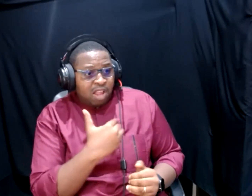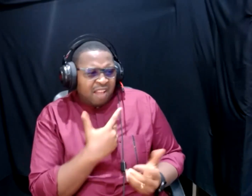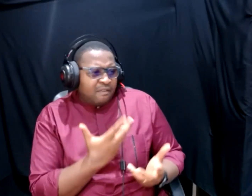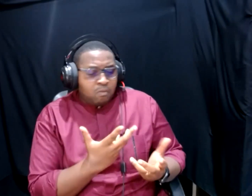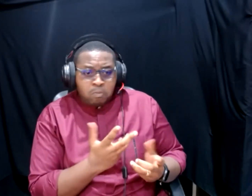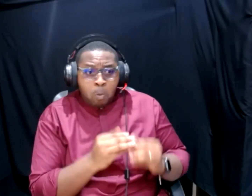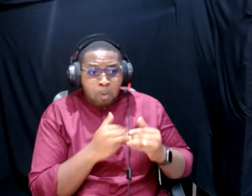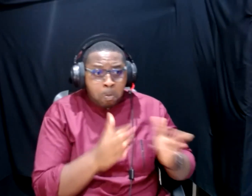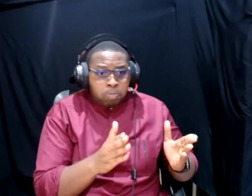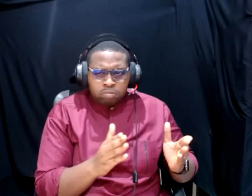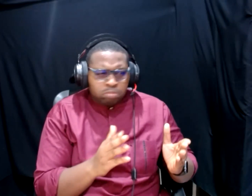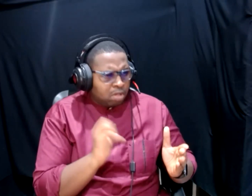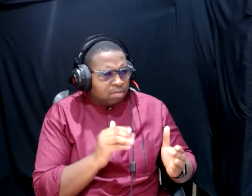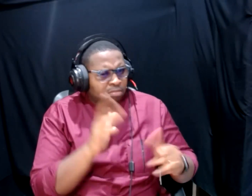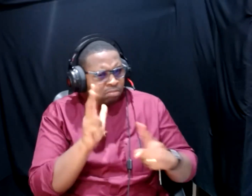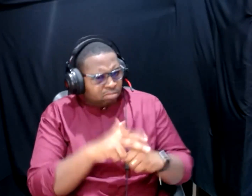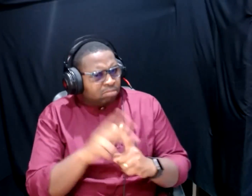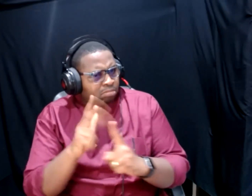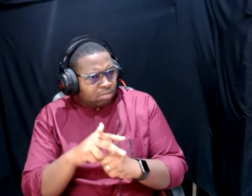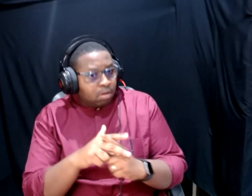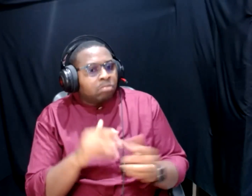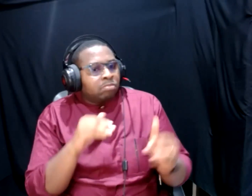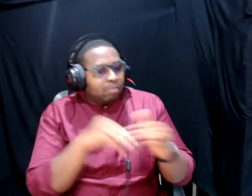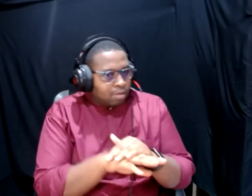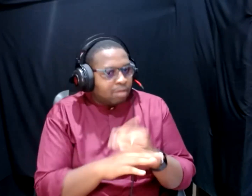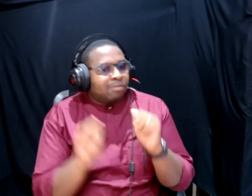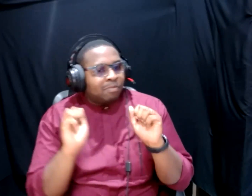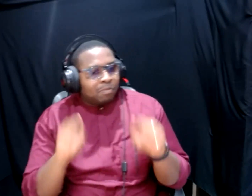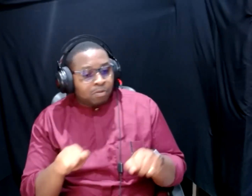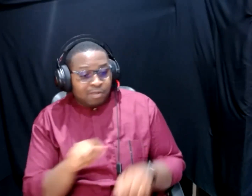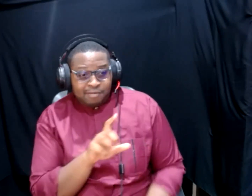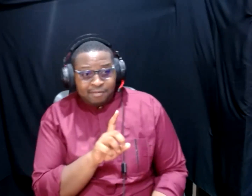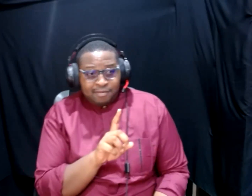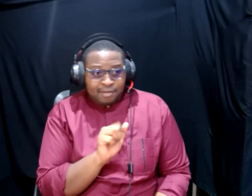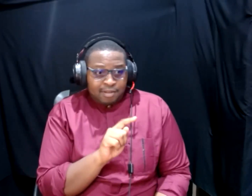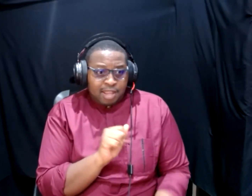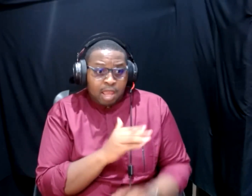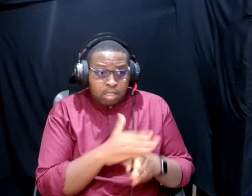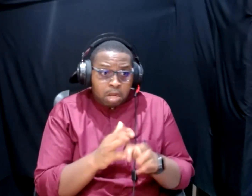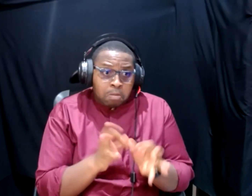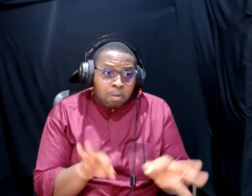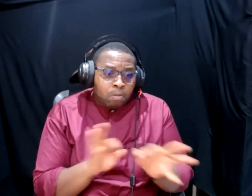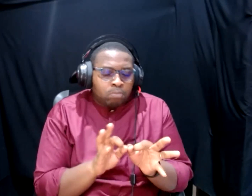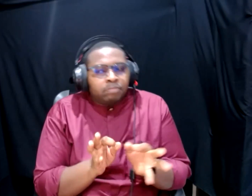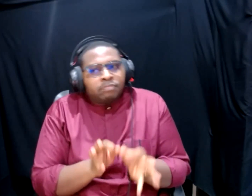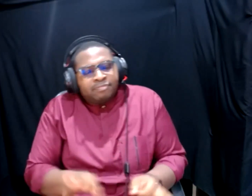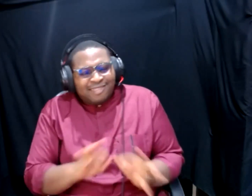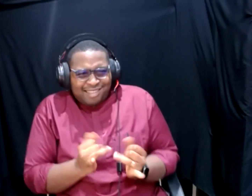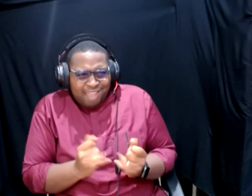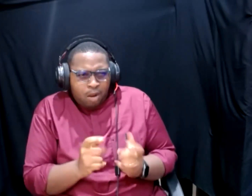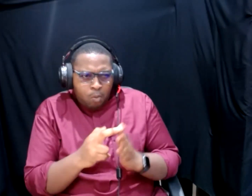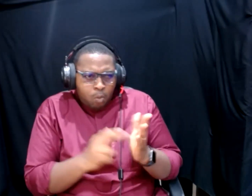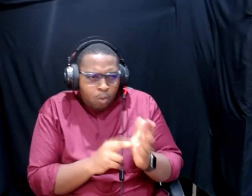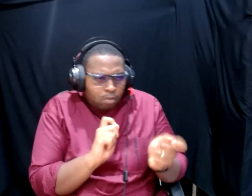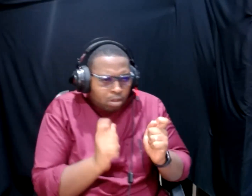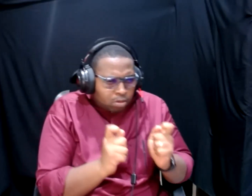for success. While additional data sharing efforts are also needed, this rule change is a good first starting point to get these data sharing and